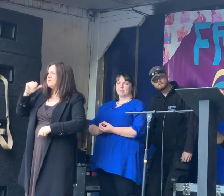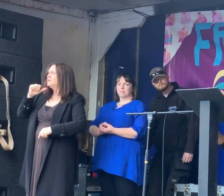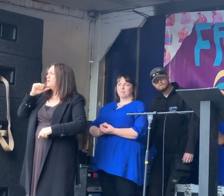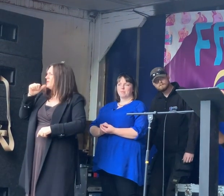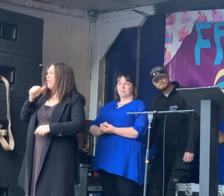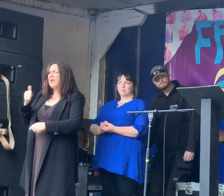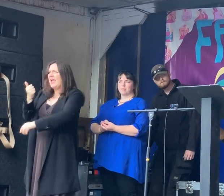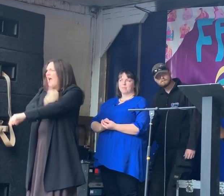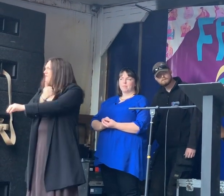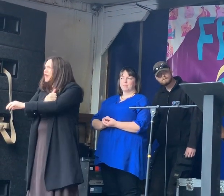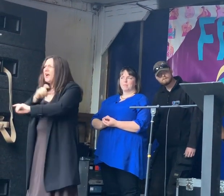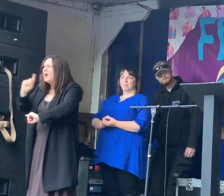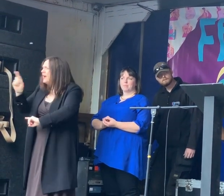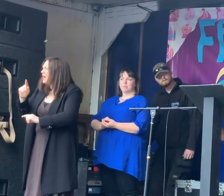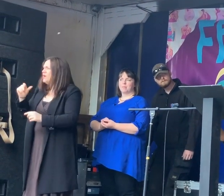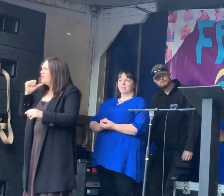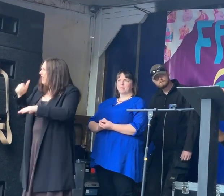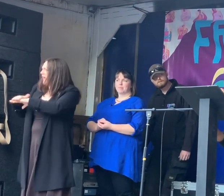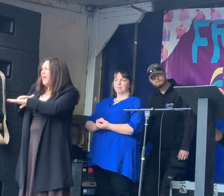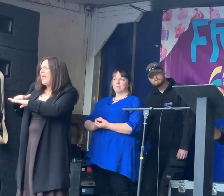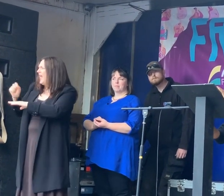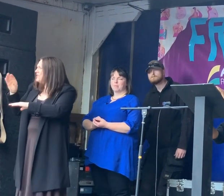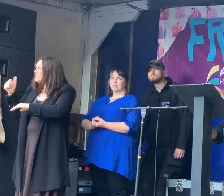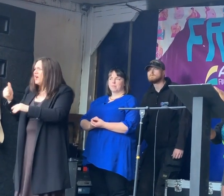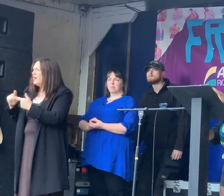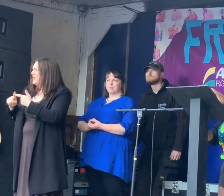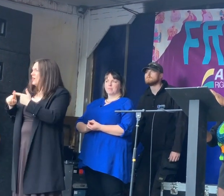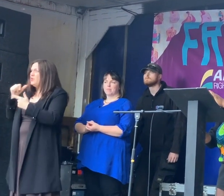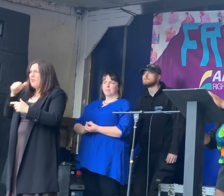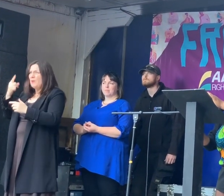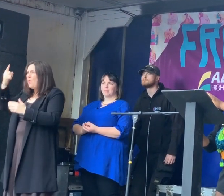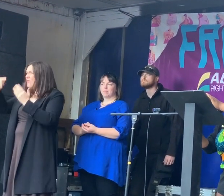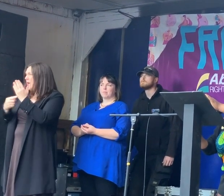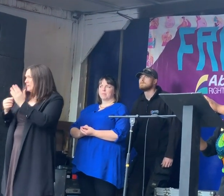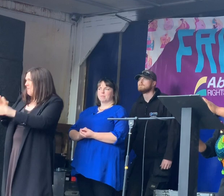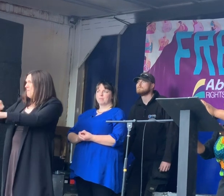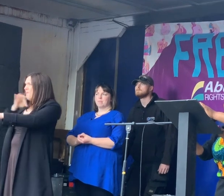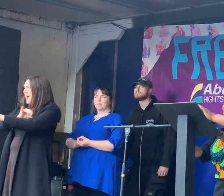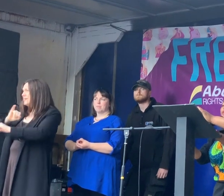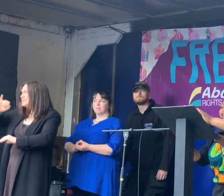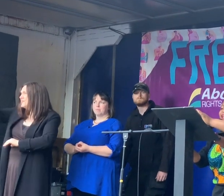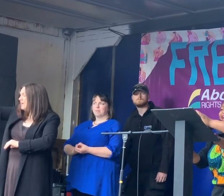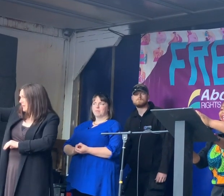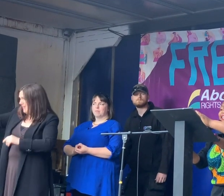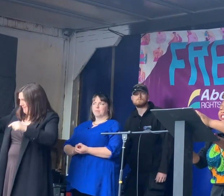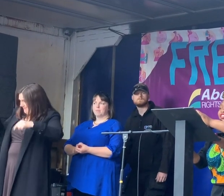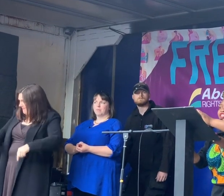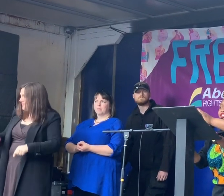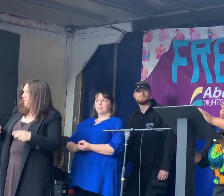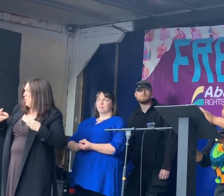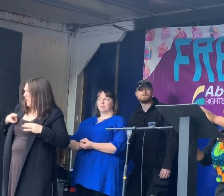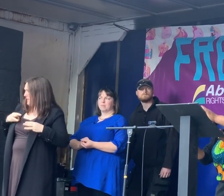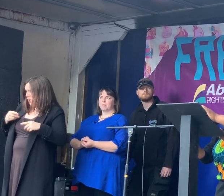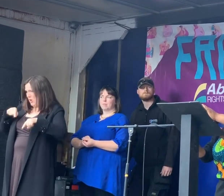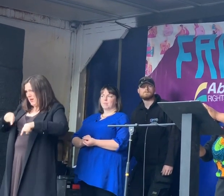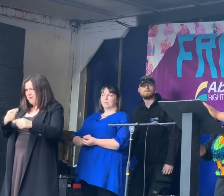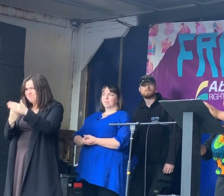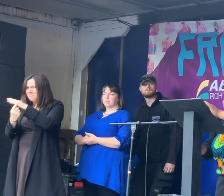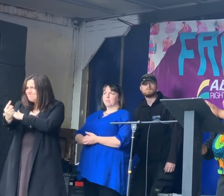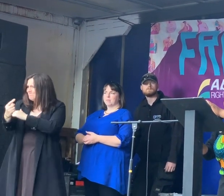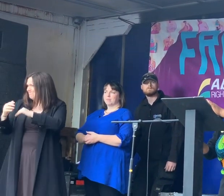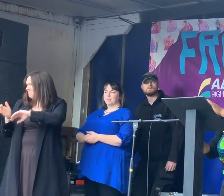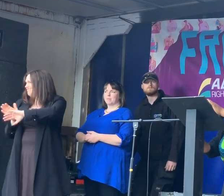in Africa. They are not in Asia. They are not 1,000 miles away. These women are alienated. They